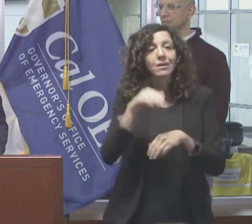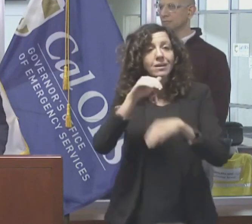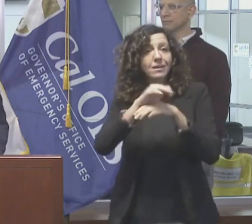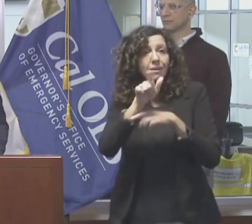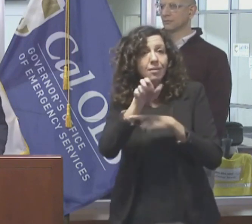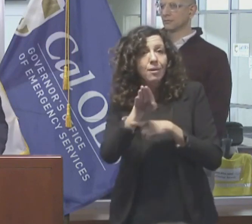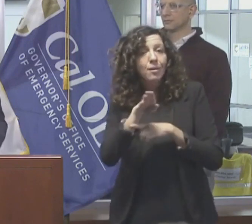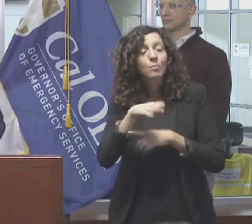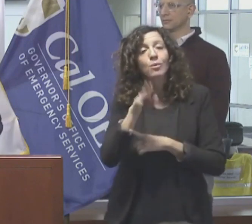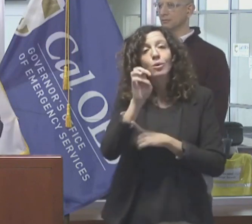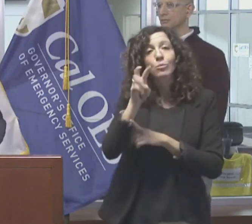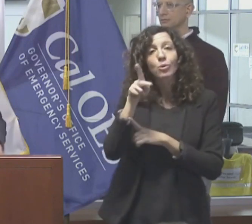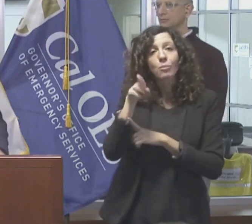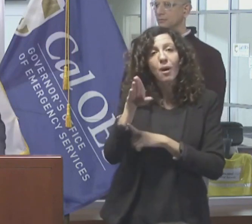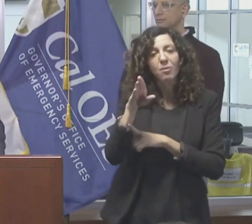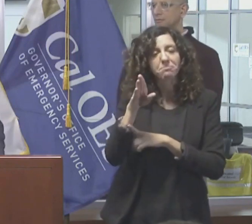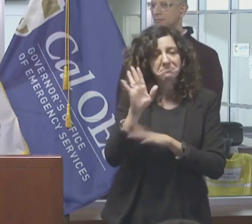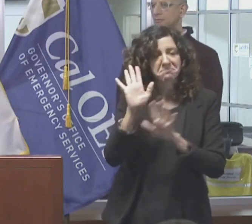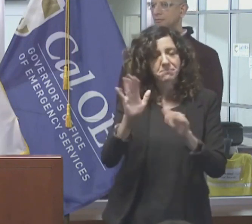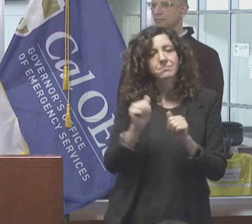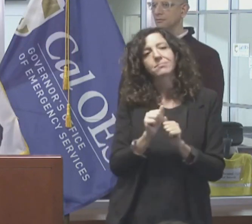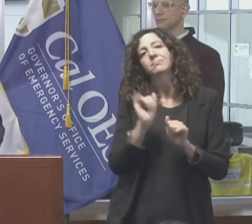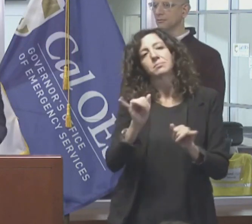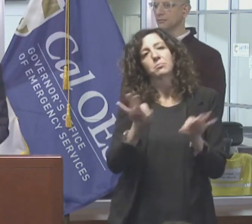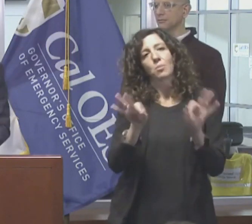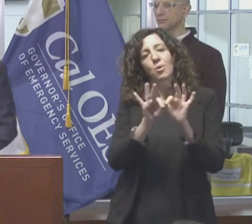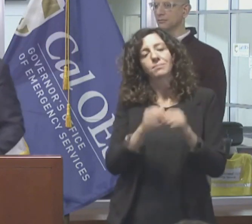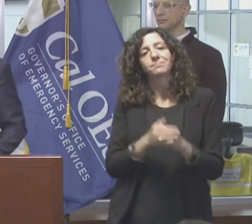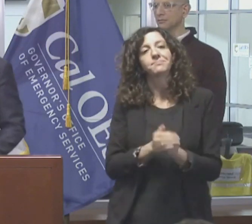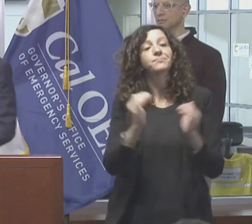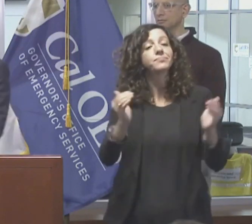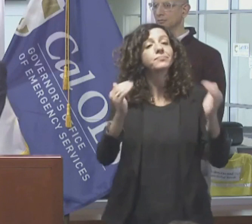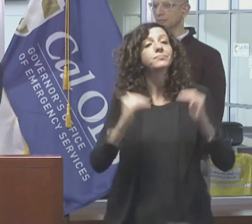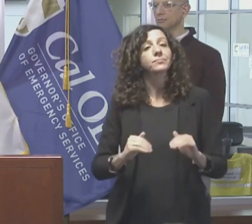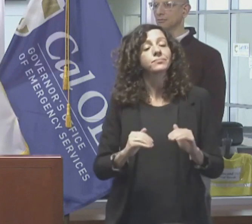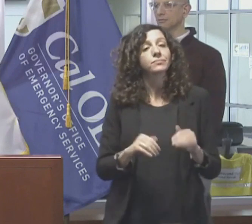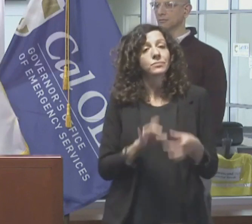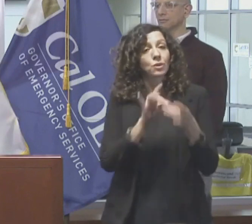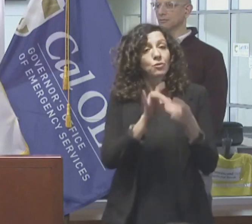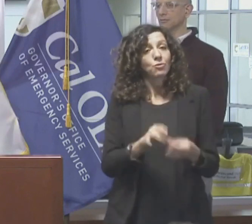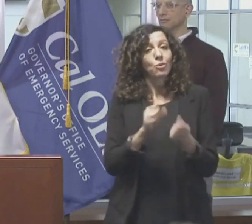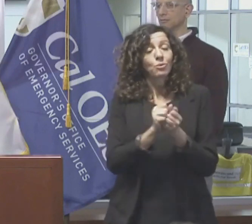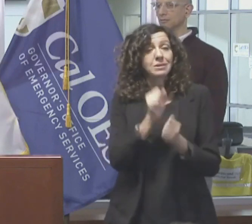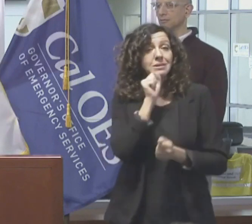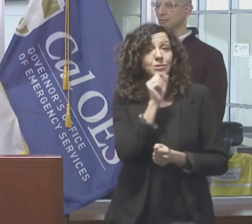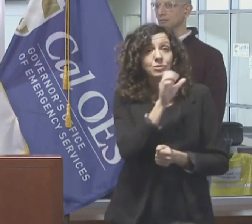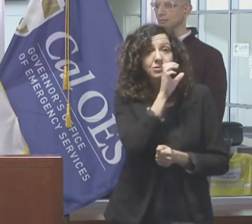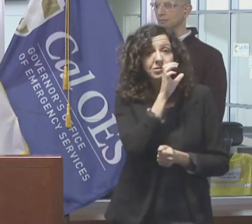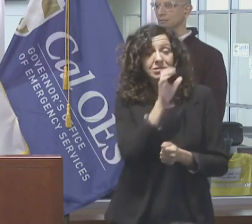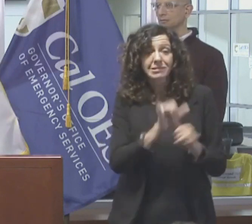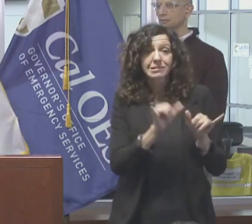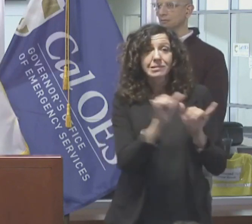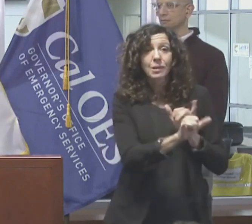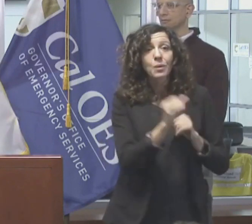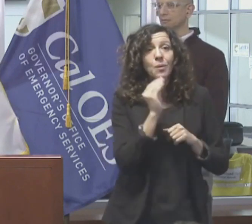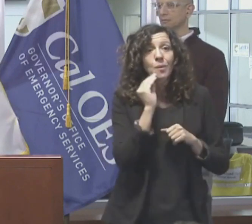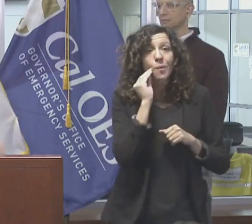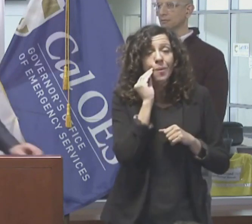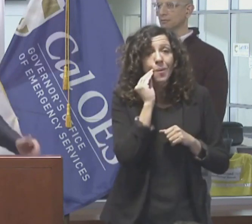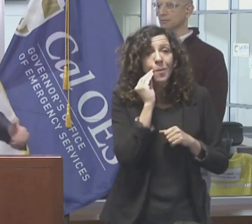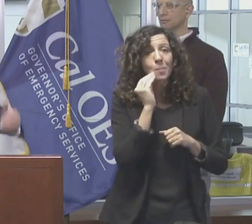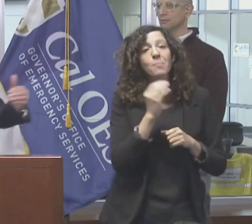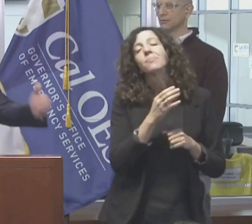like. Number three, in relationship to seniors as our top priority and home isolation as it relates to